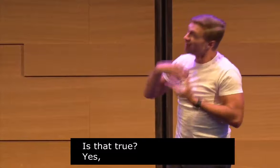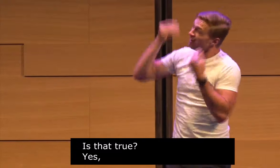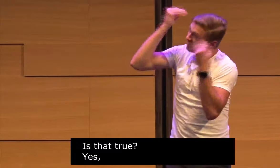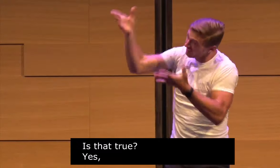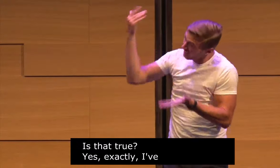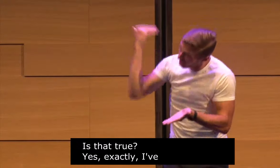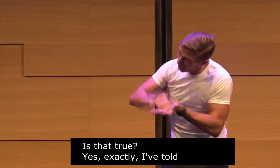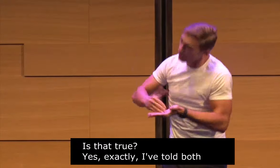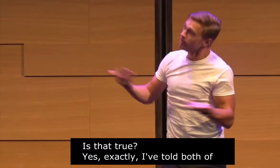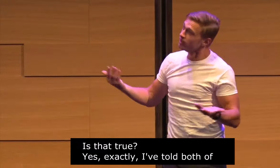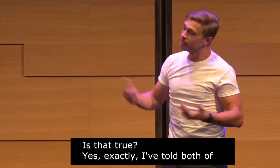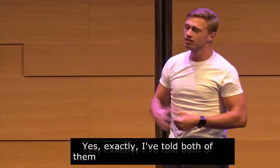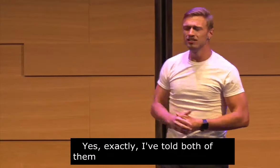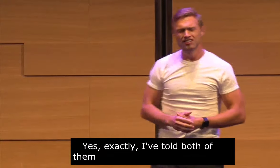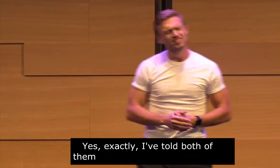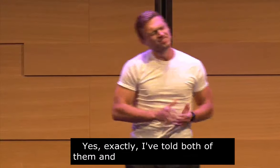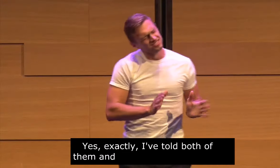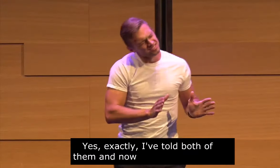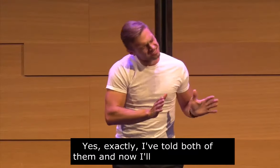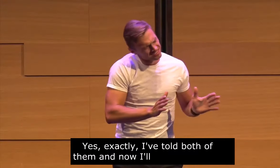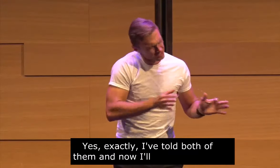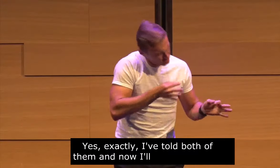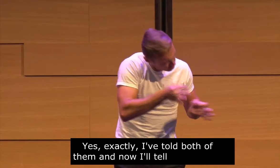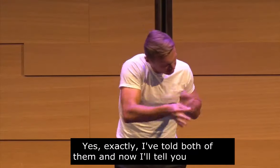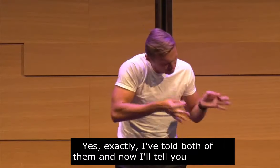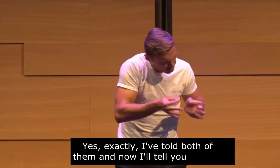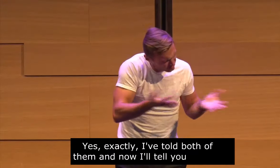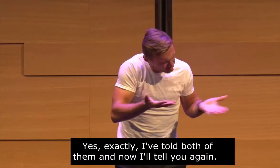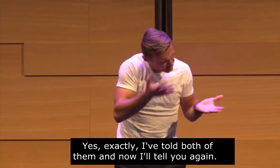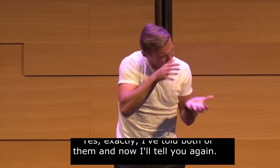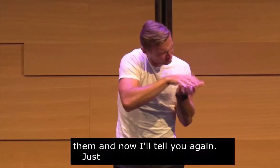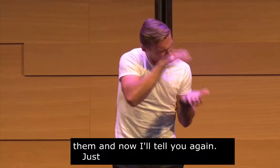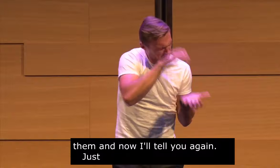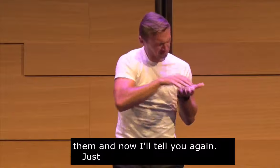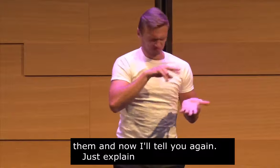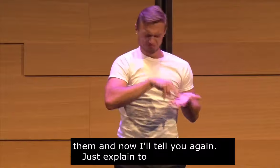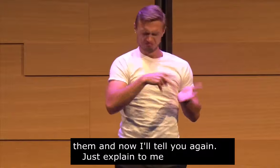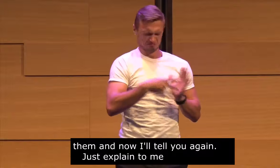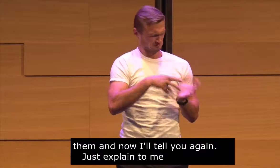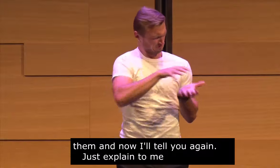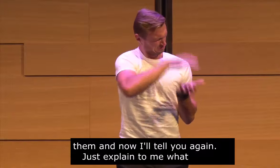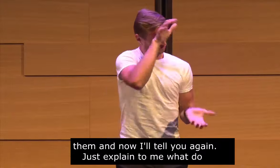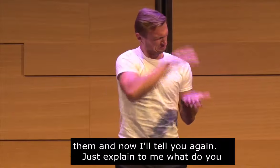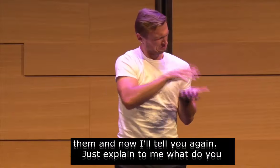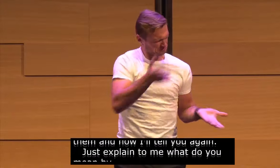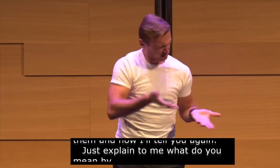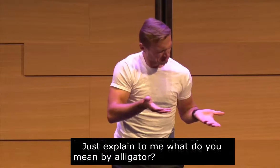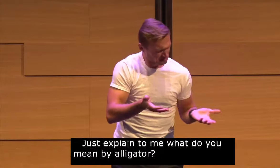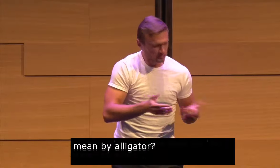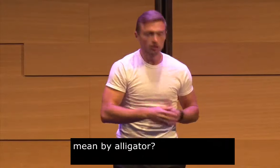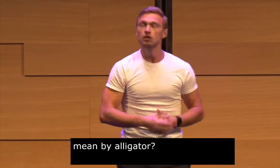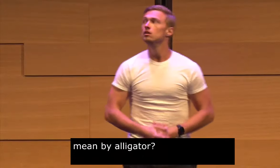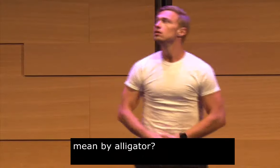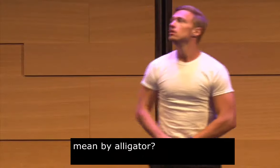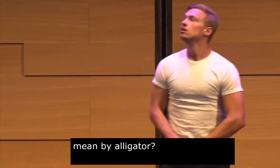told both of them and now I'll tell you again? Just explain to me, what do you mean by alligator?